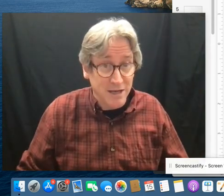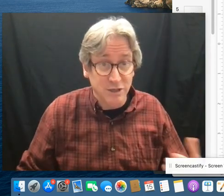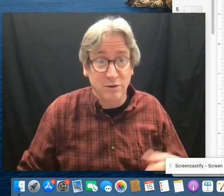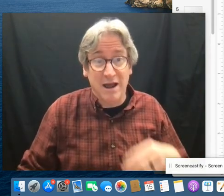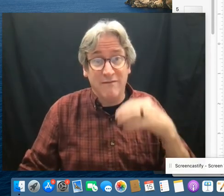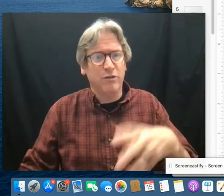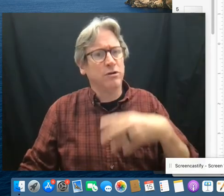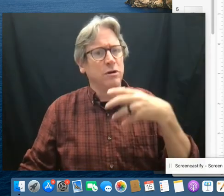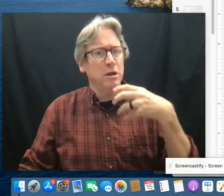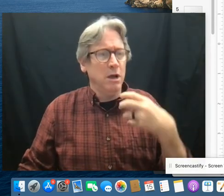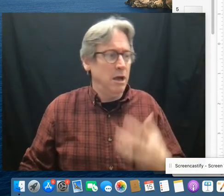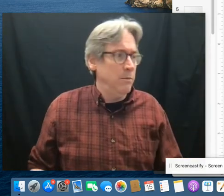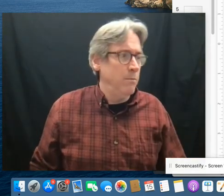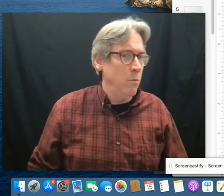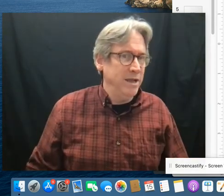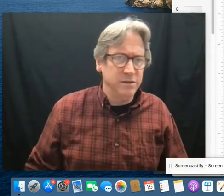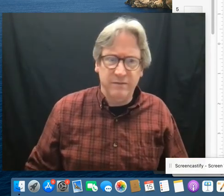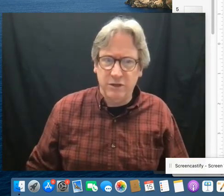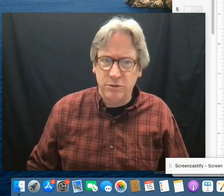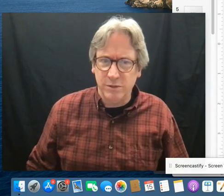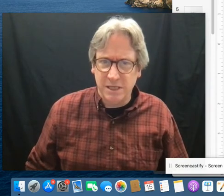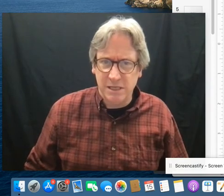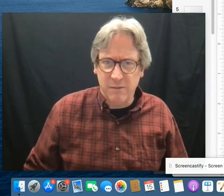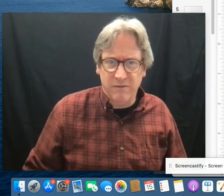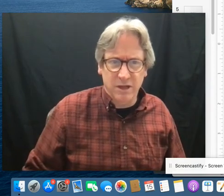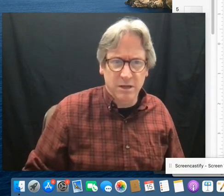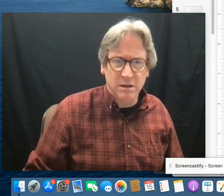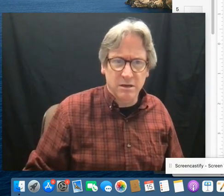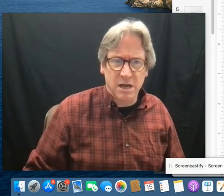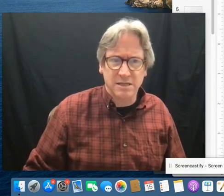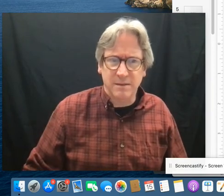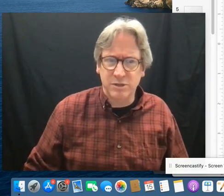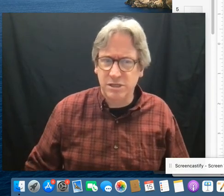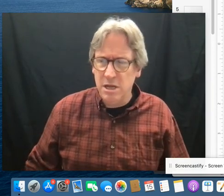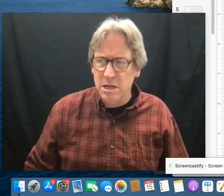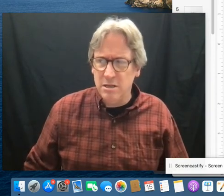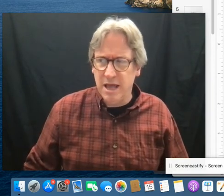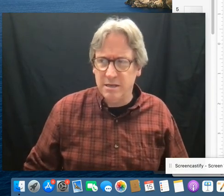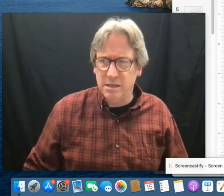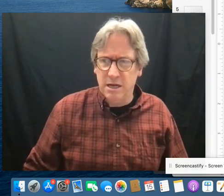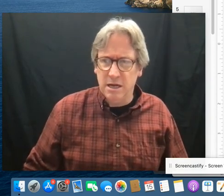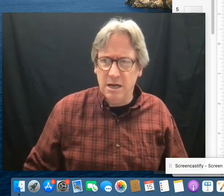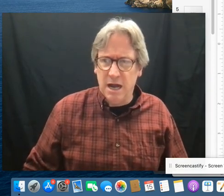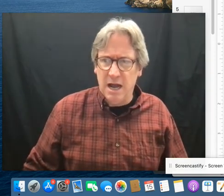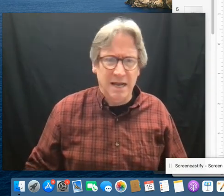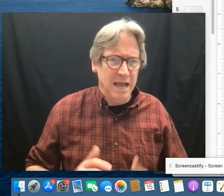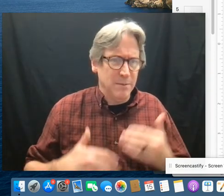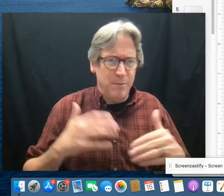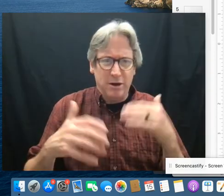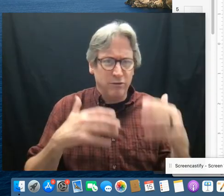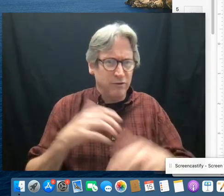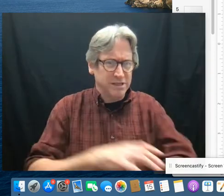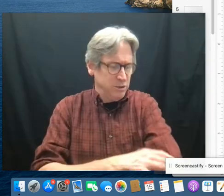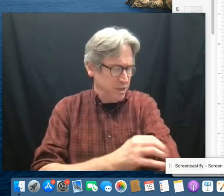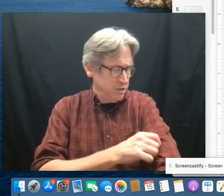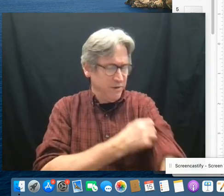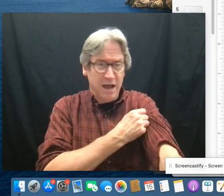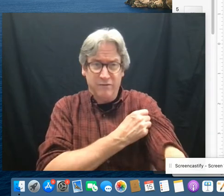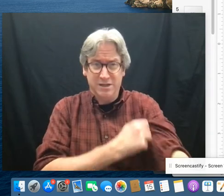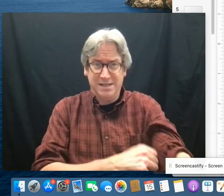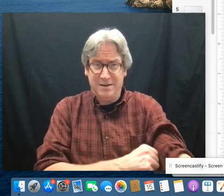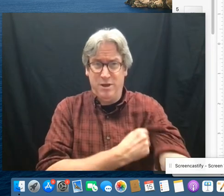will not do. I have other ways of introducing some of the concepts that I like better for the